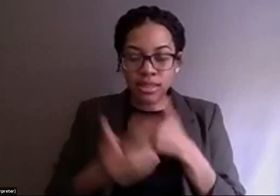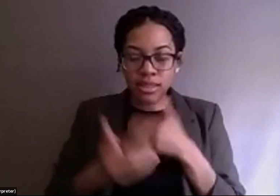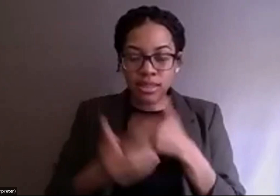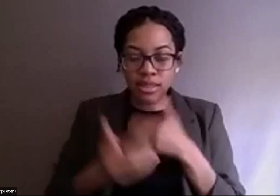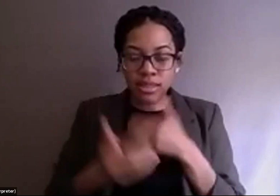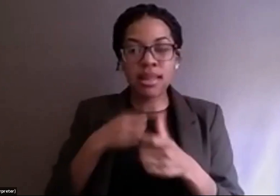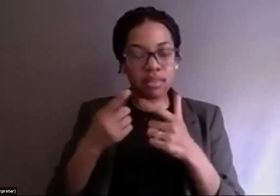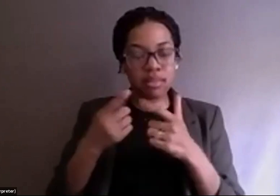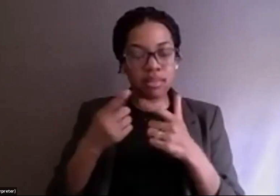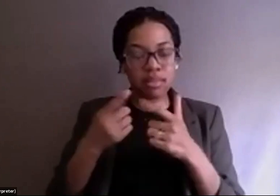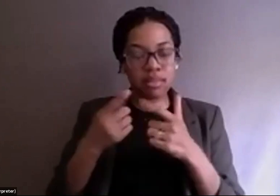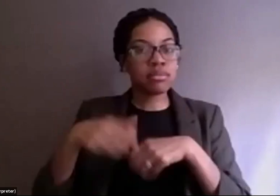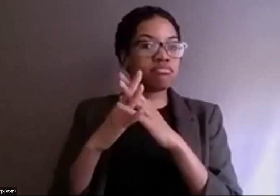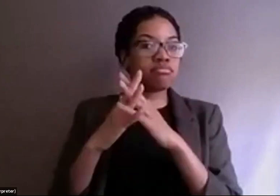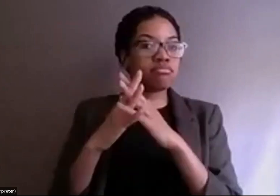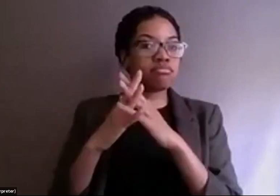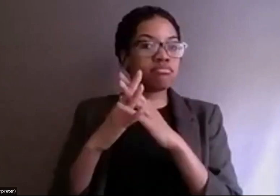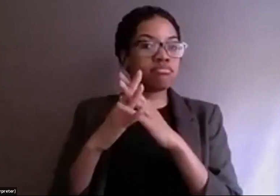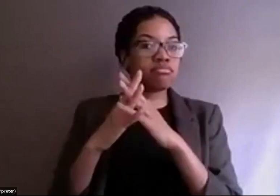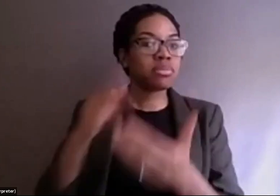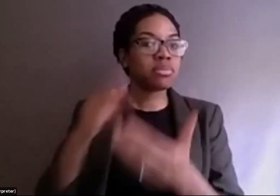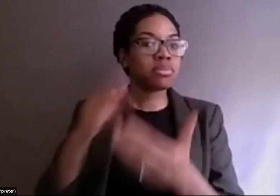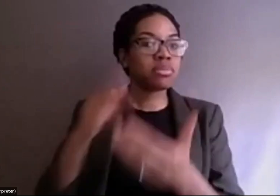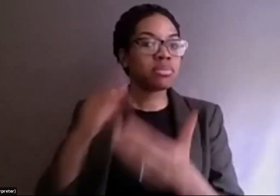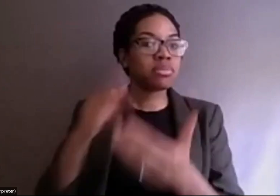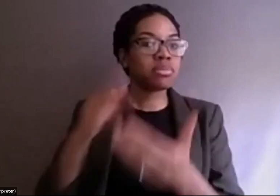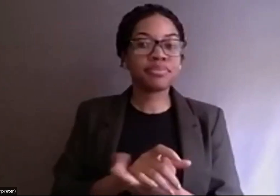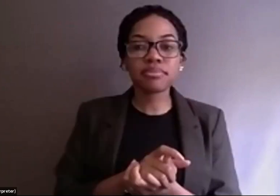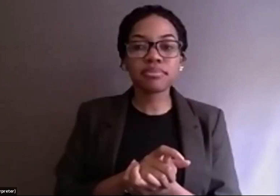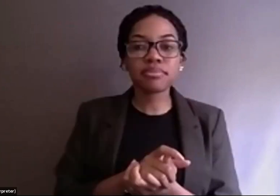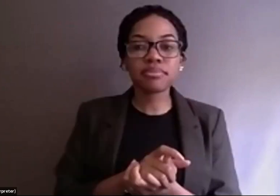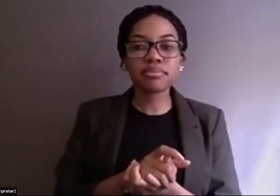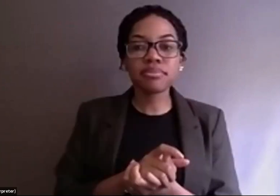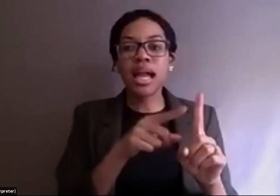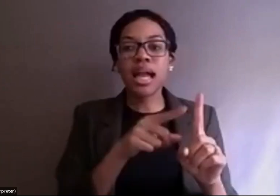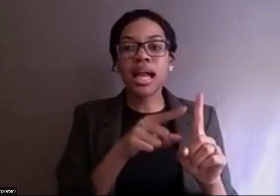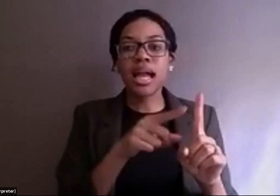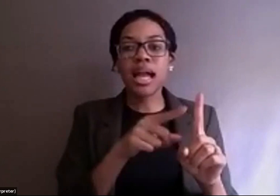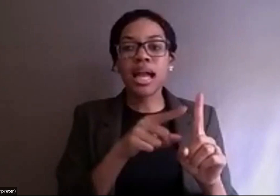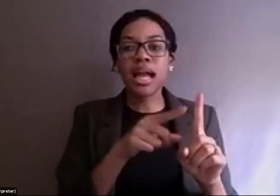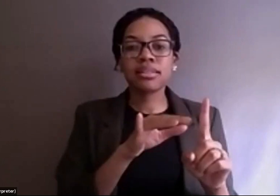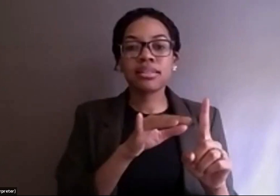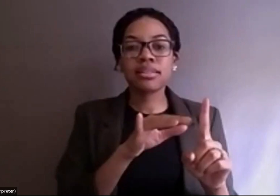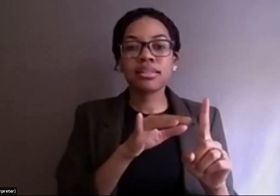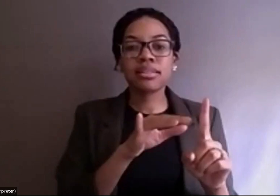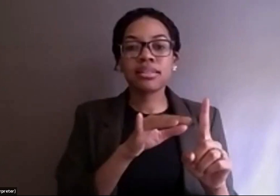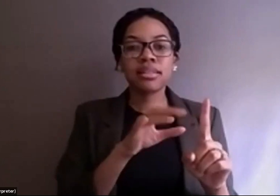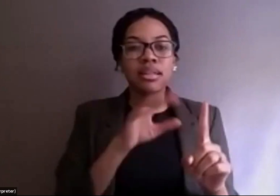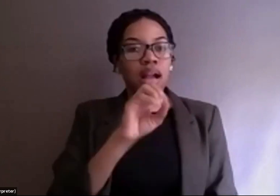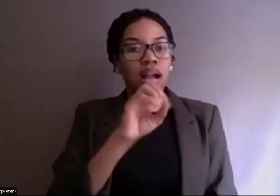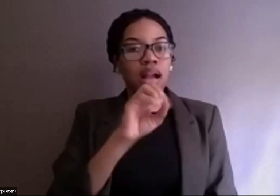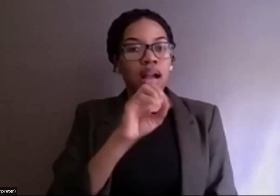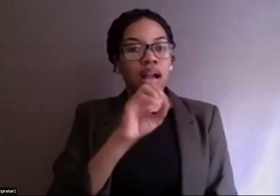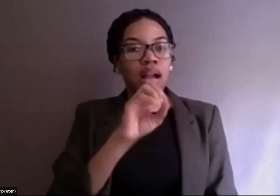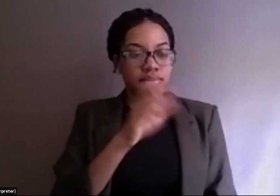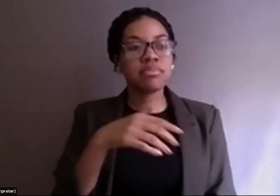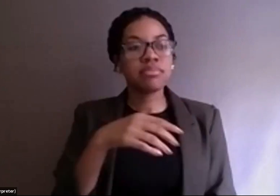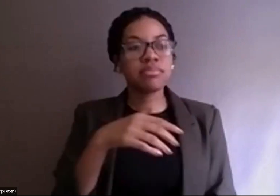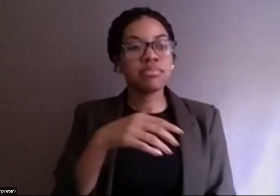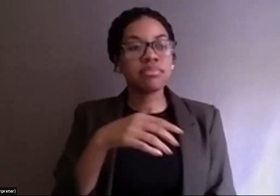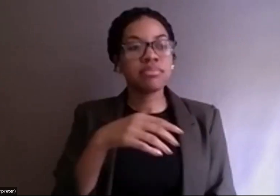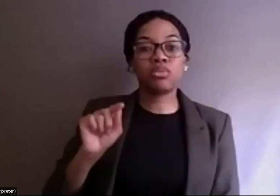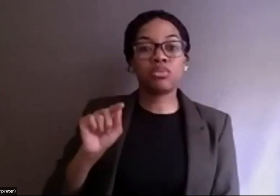kick over to a question for Mr. Cox. So 2020 marks the 60th anniversary of the founding of SNCC,